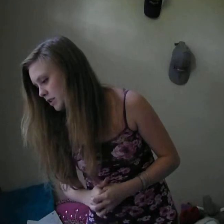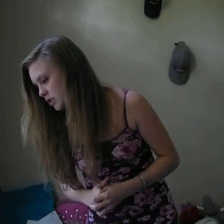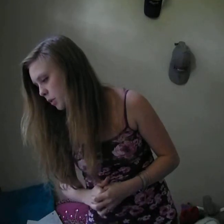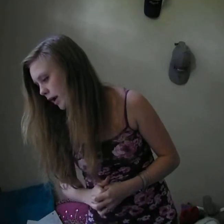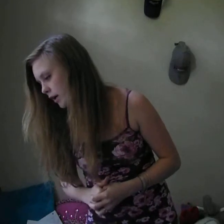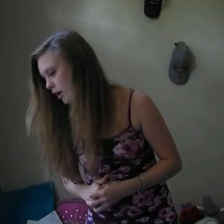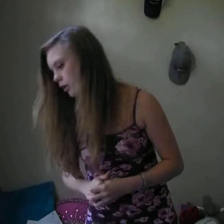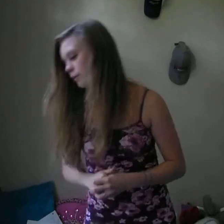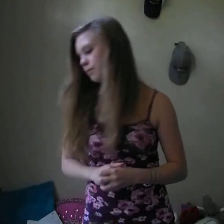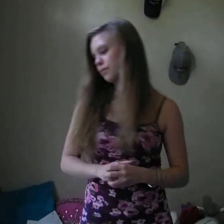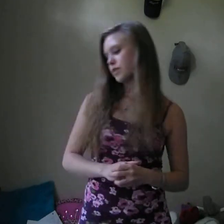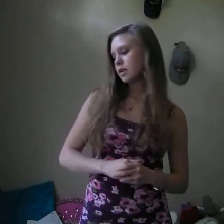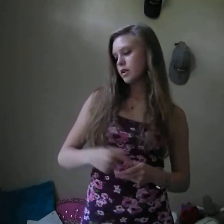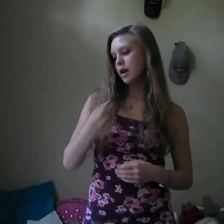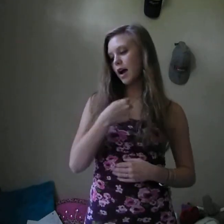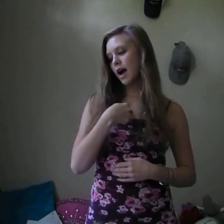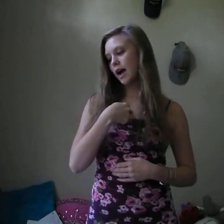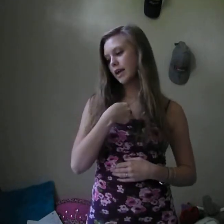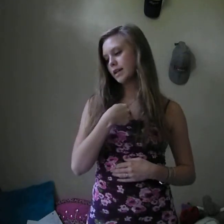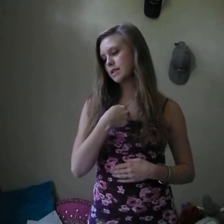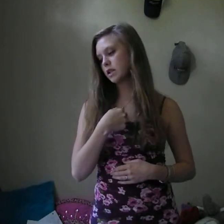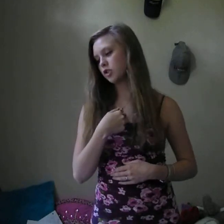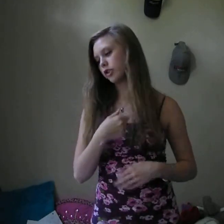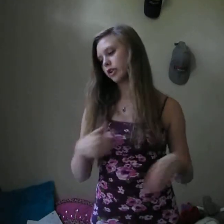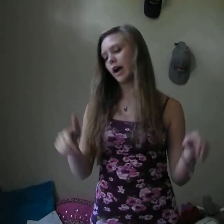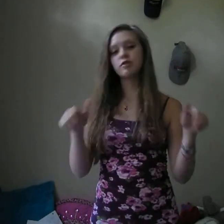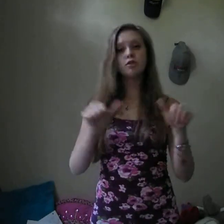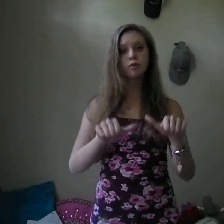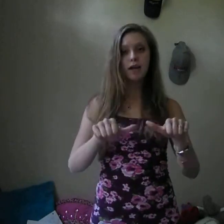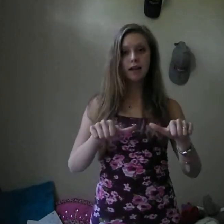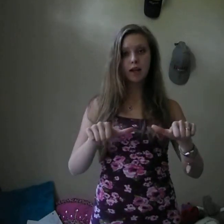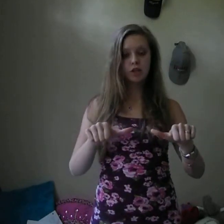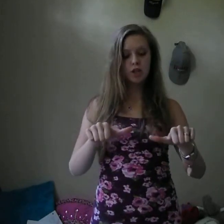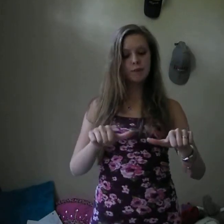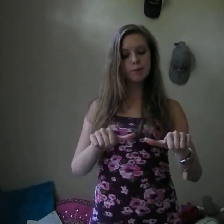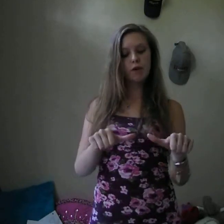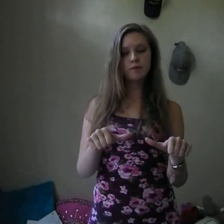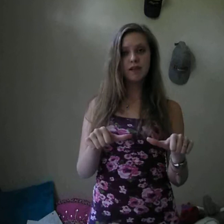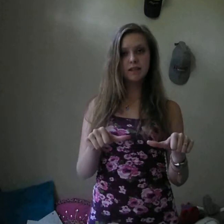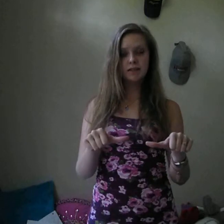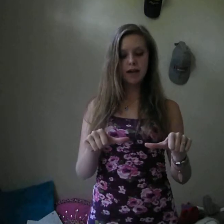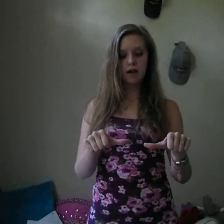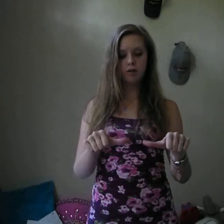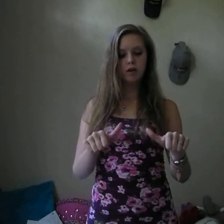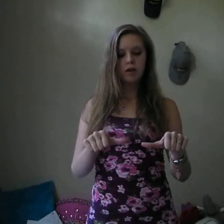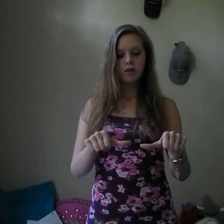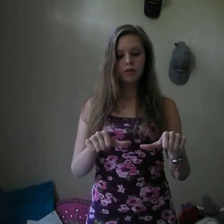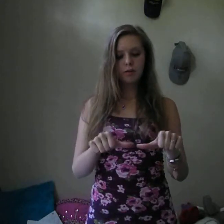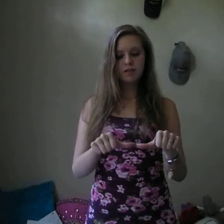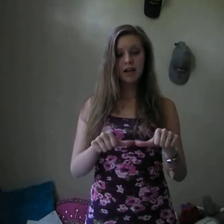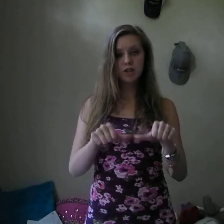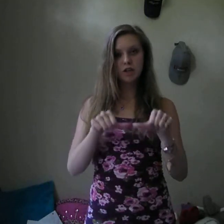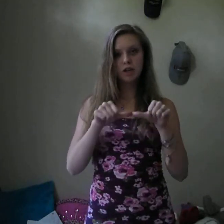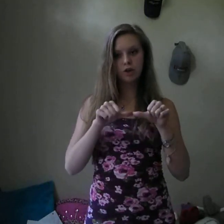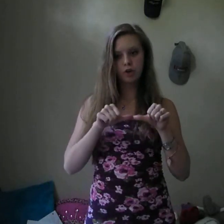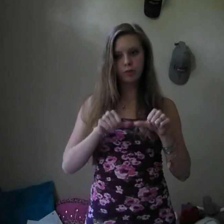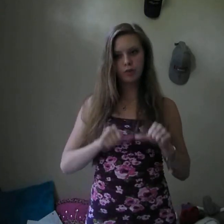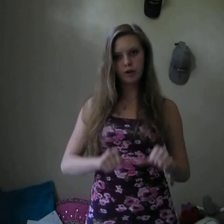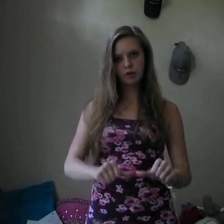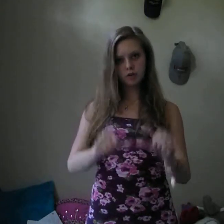to what I know. I continue. You're going to have two 10-hand shapes, palms facing down, thumbs touching, and you're going to move it in a